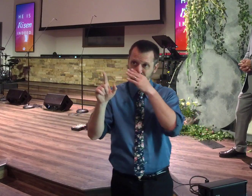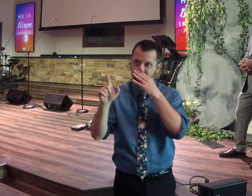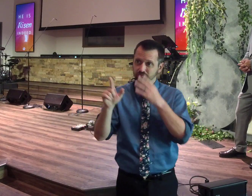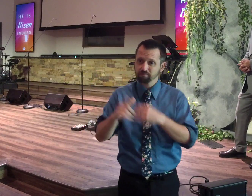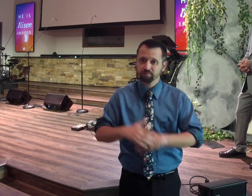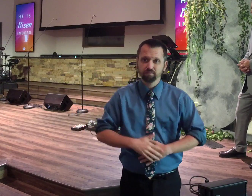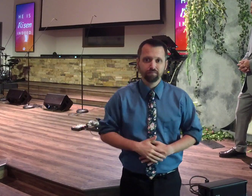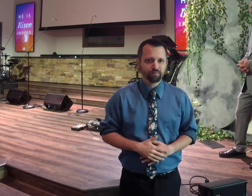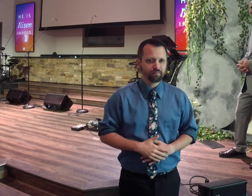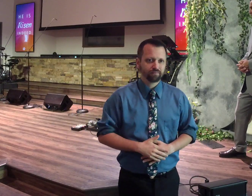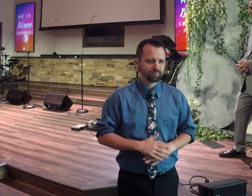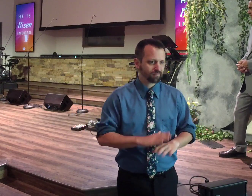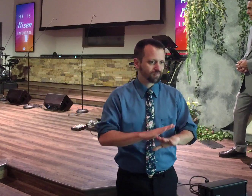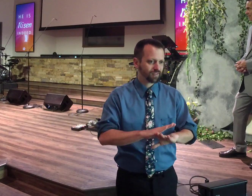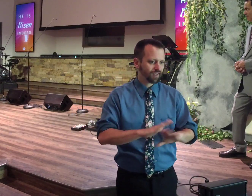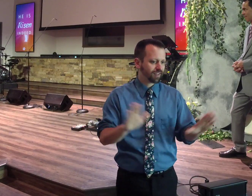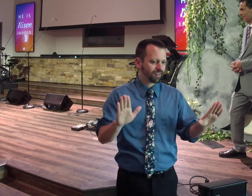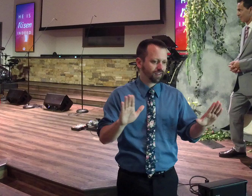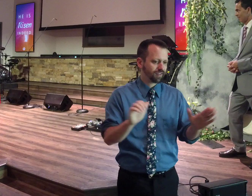And that's all he needed.